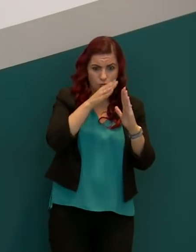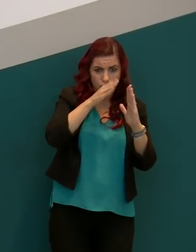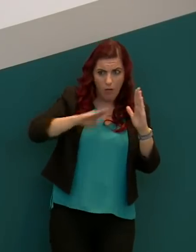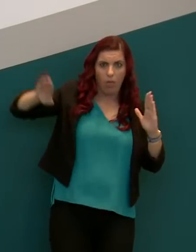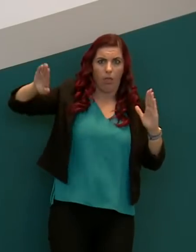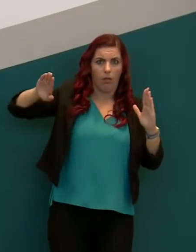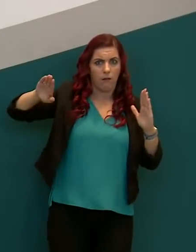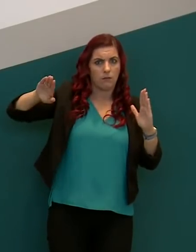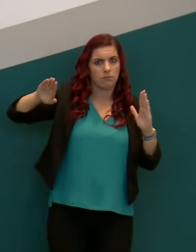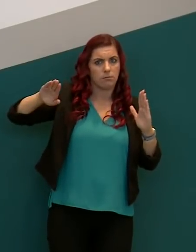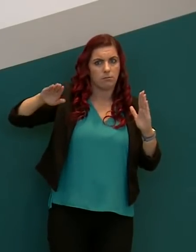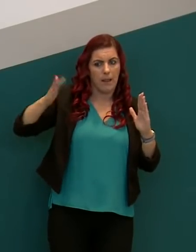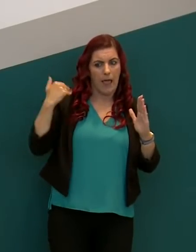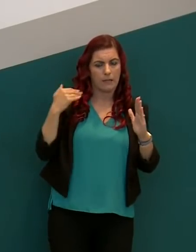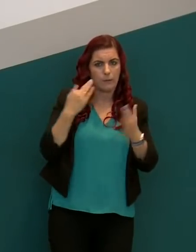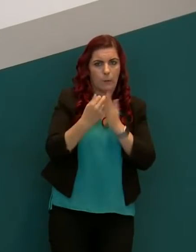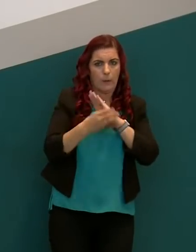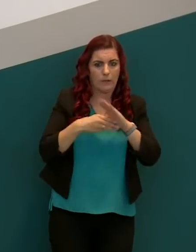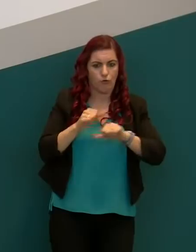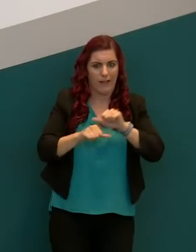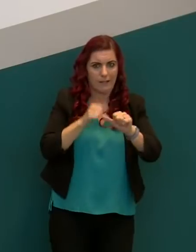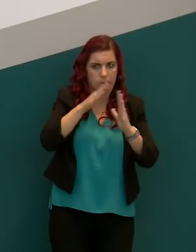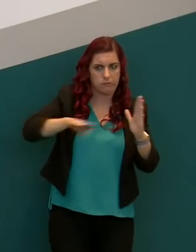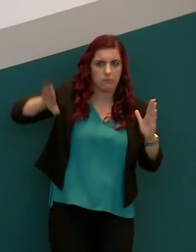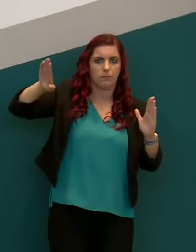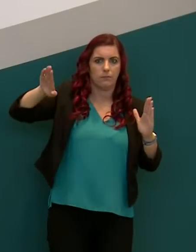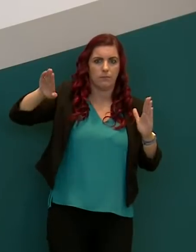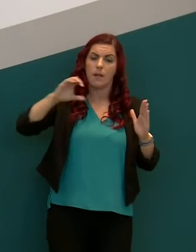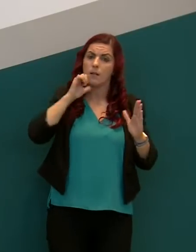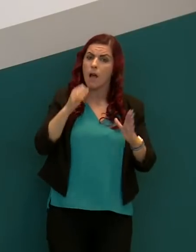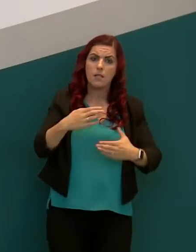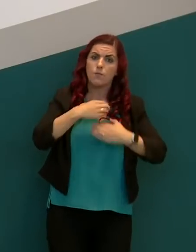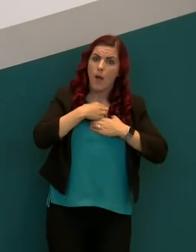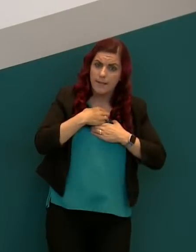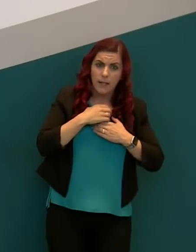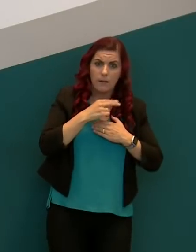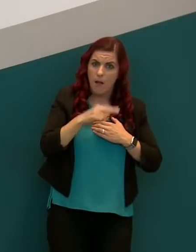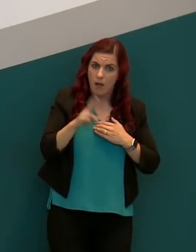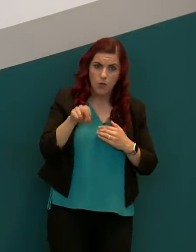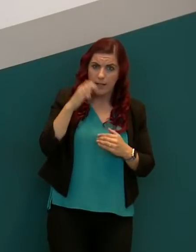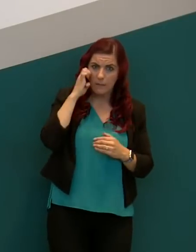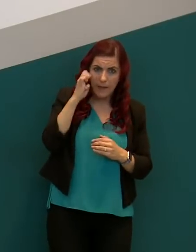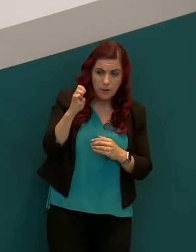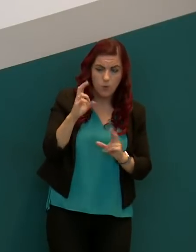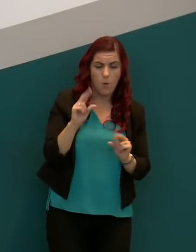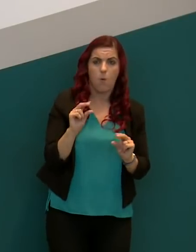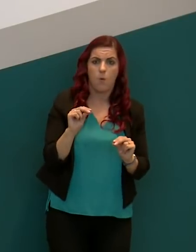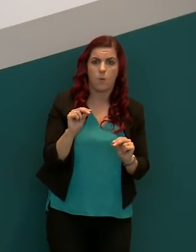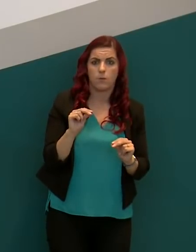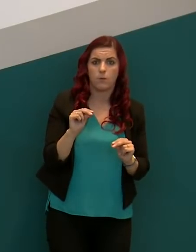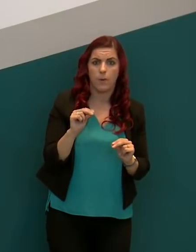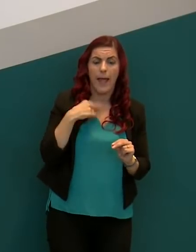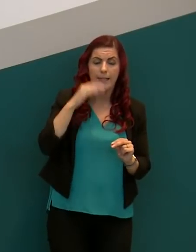wrong direction over the past number of weeks. That's not surprising. It's not unexpected. We released